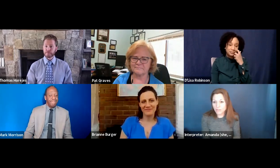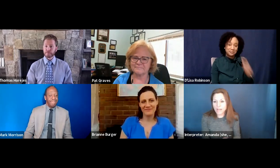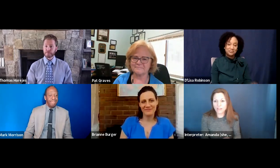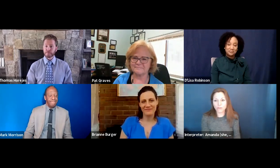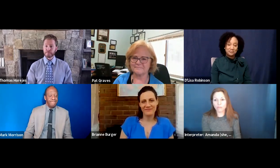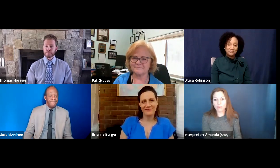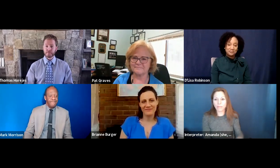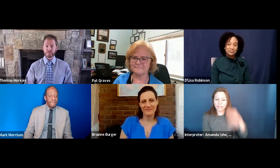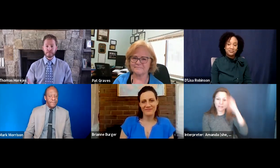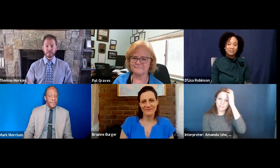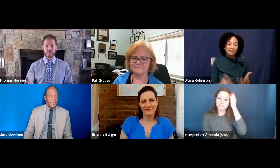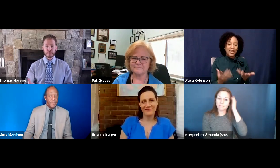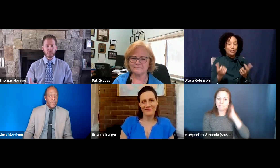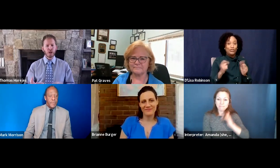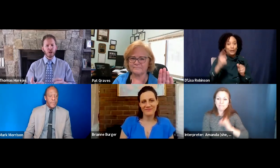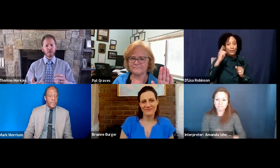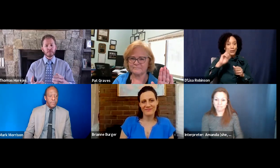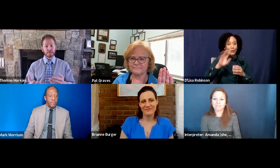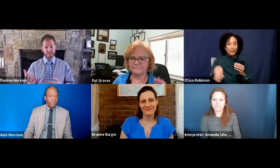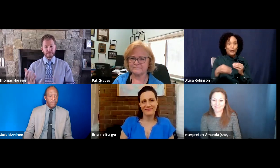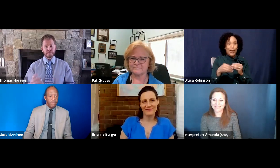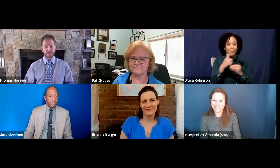motivated to do that, you're in the right place.